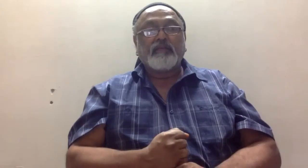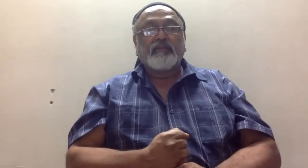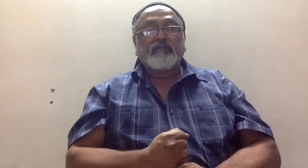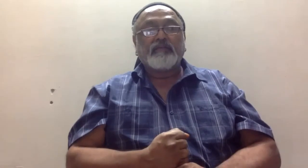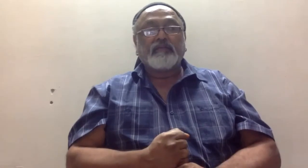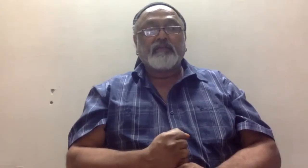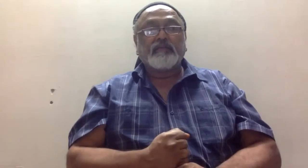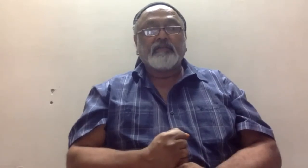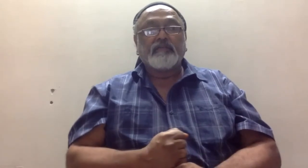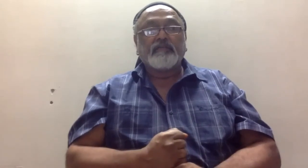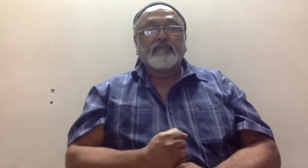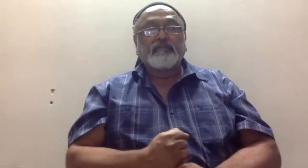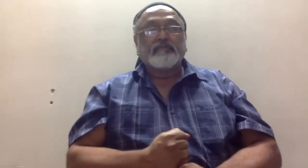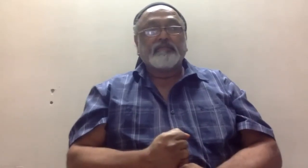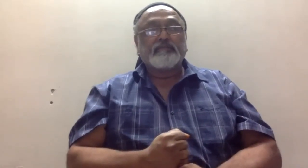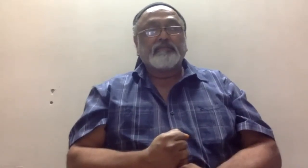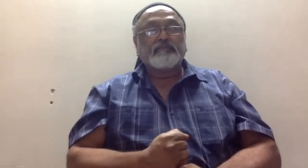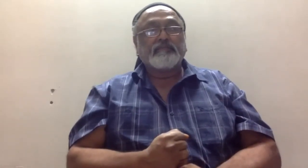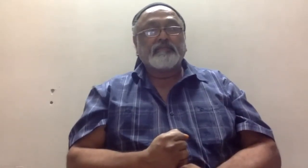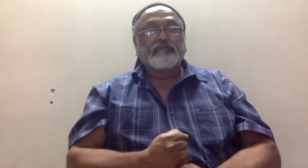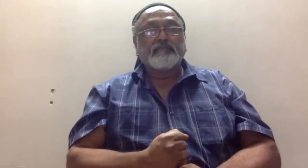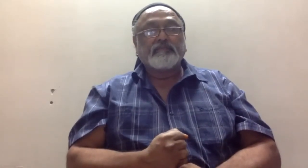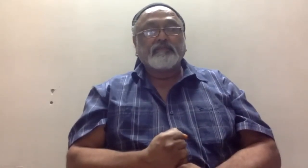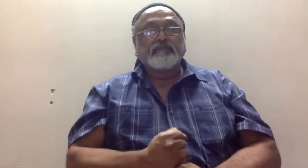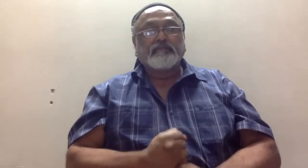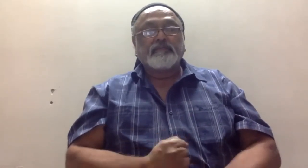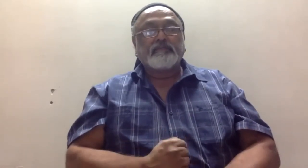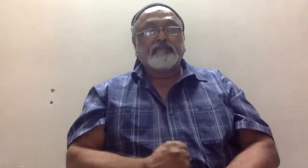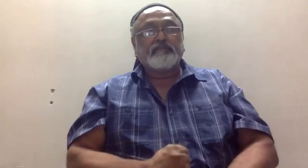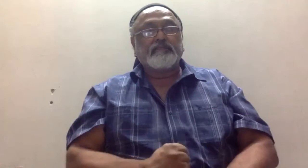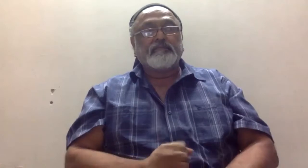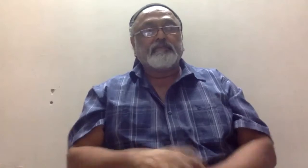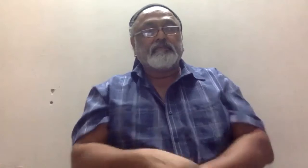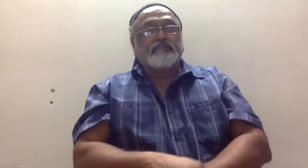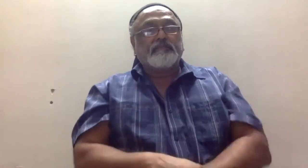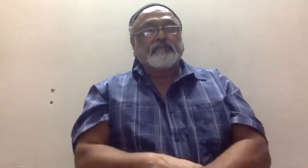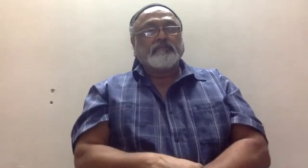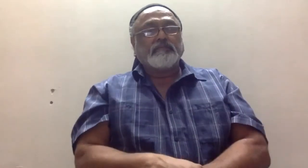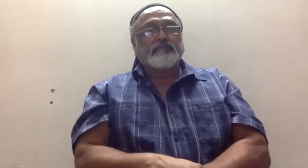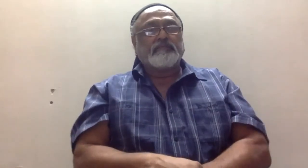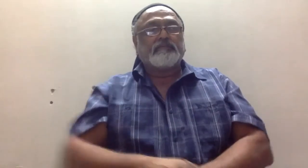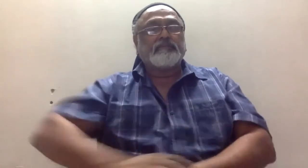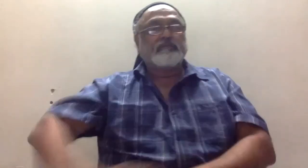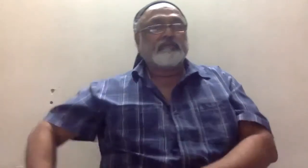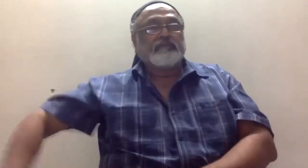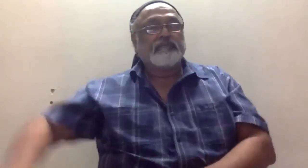justice. Okay. Any questions in case you want to add here or you want to ask?